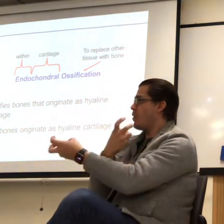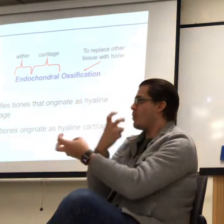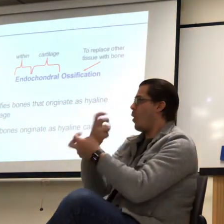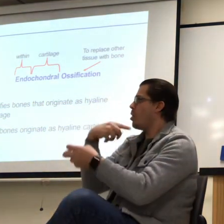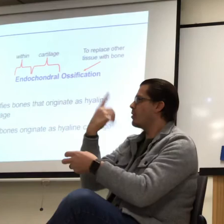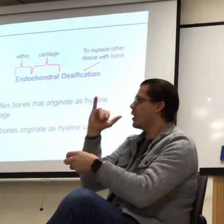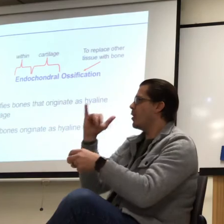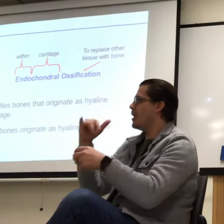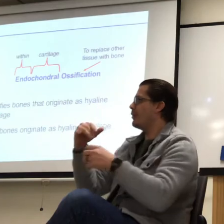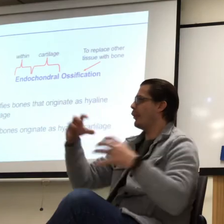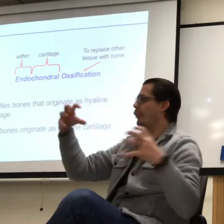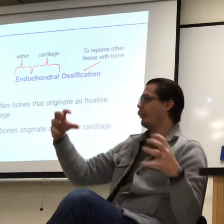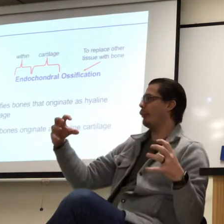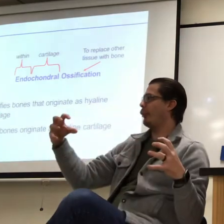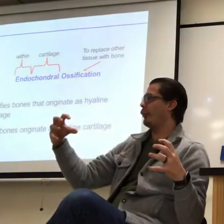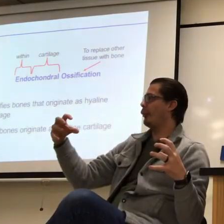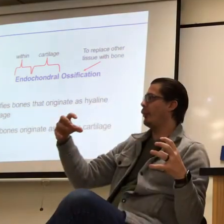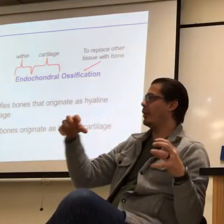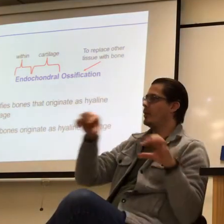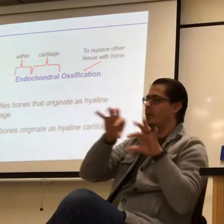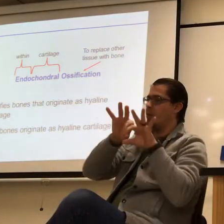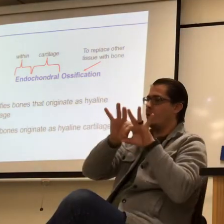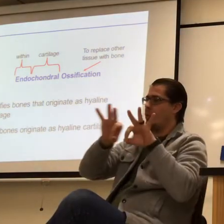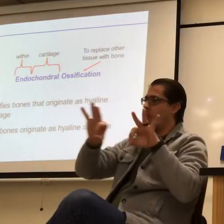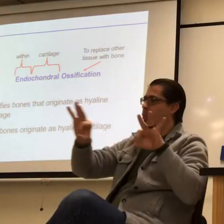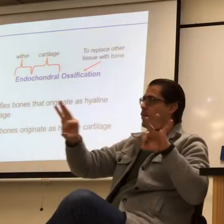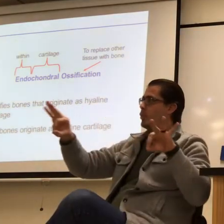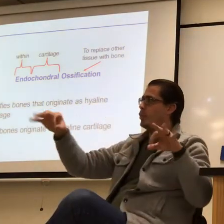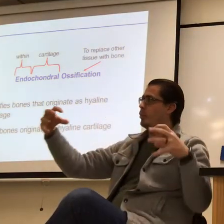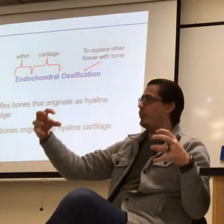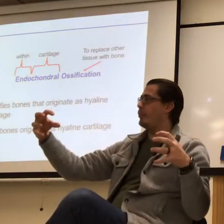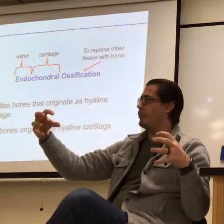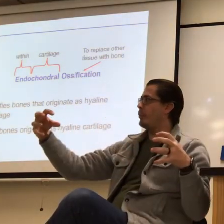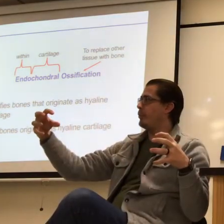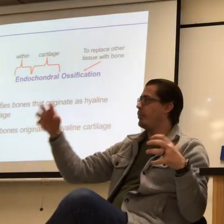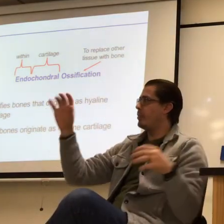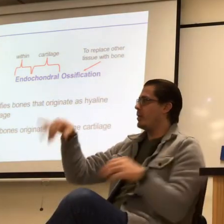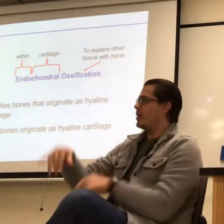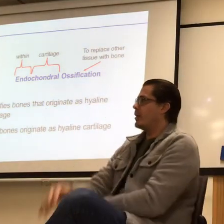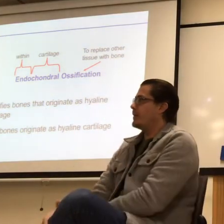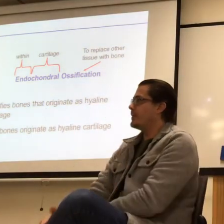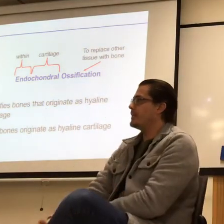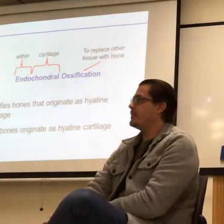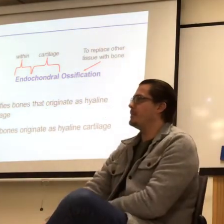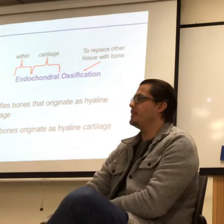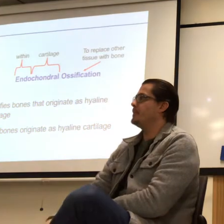and another knob end. And in the middle, the shaft is more narrow, and, well, you kind of like put